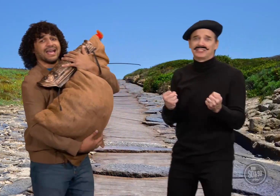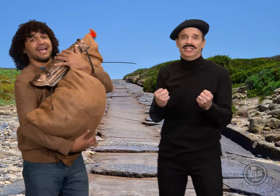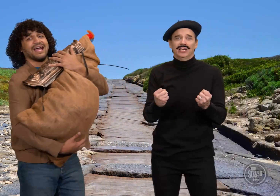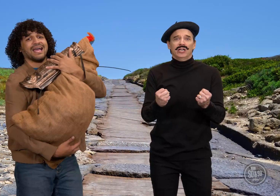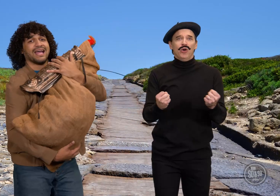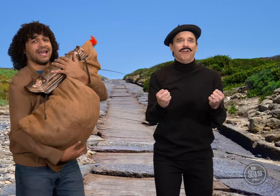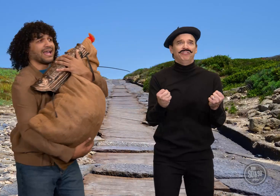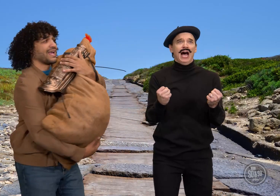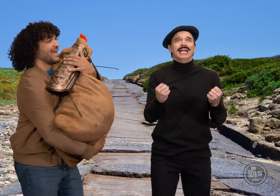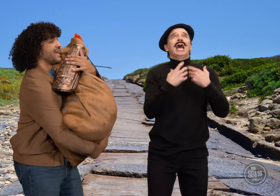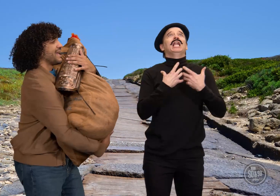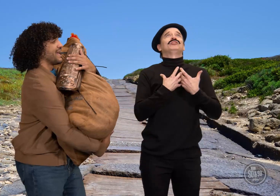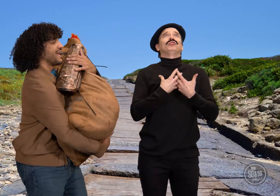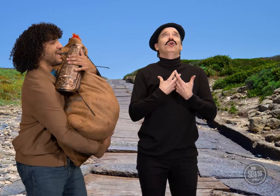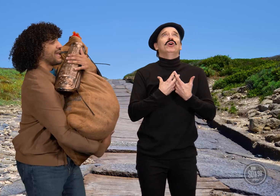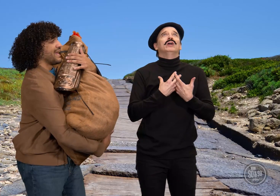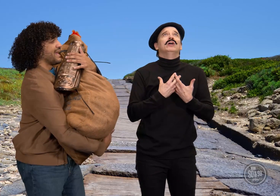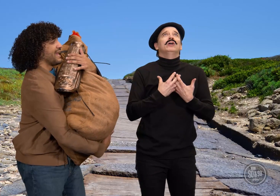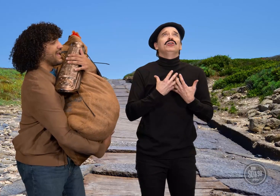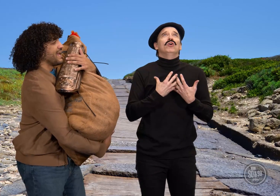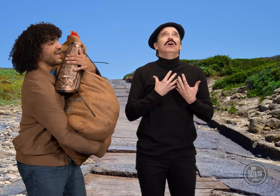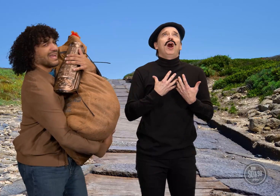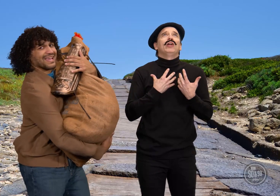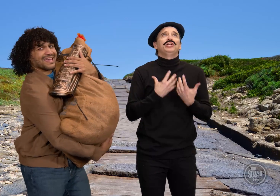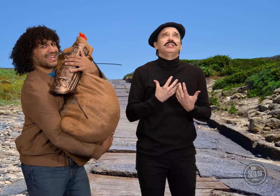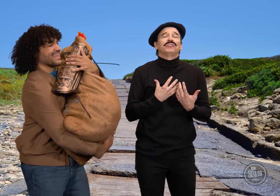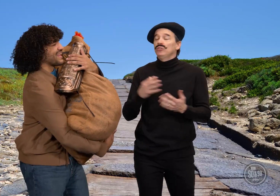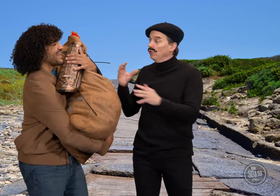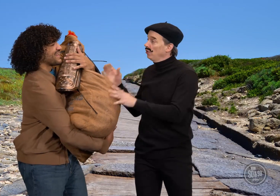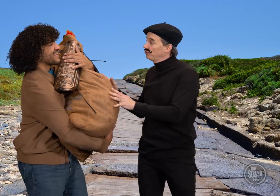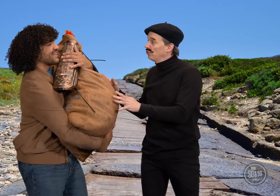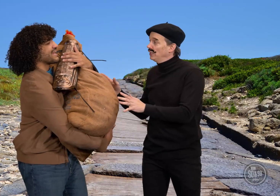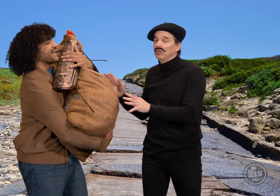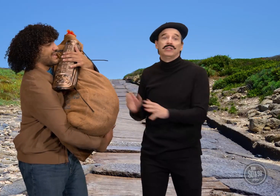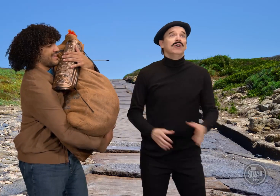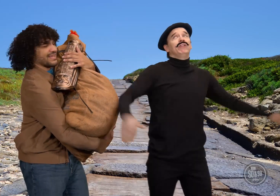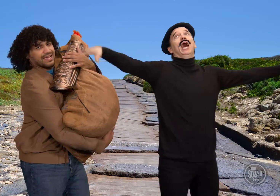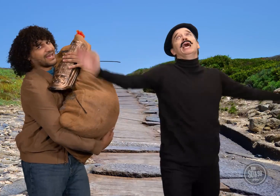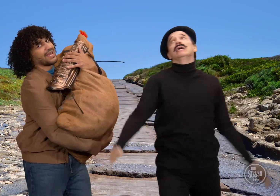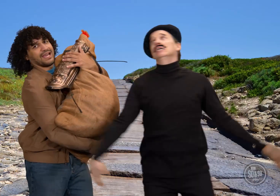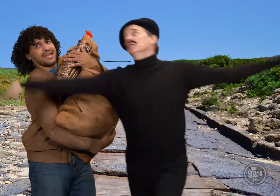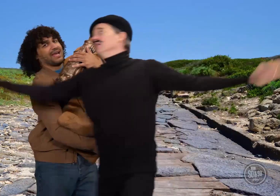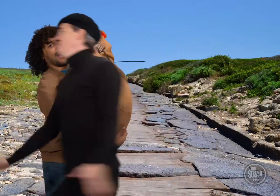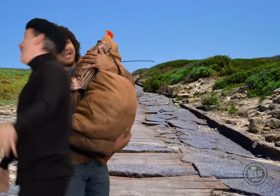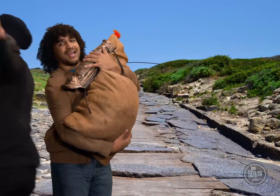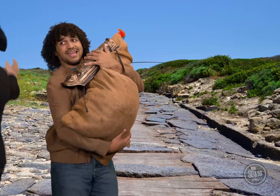it you are flying Alex Ur you are a genius you are also quite good fly fly fly my